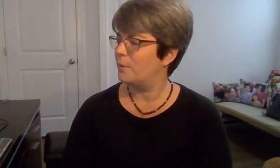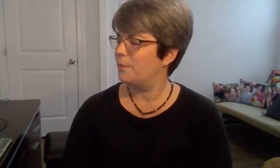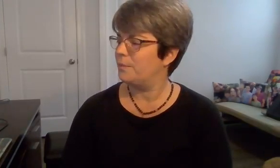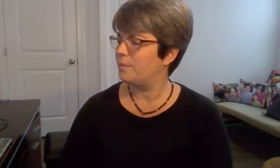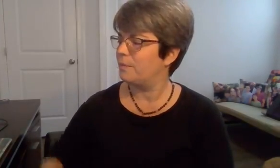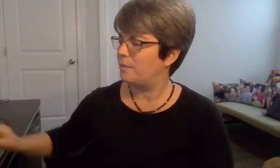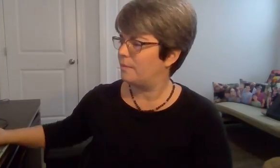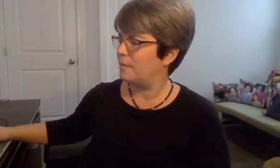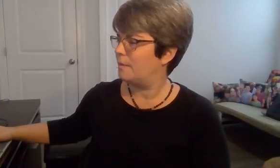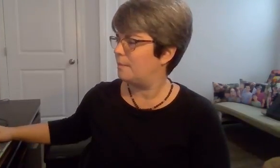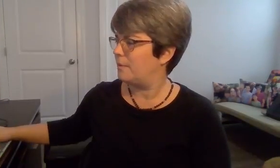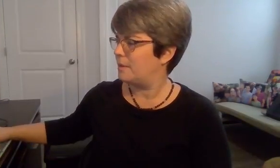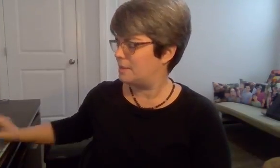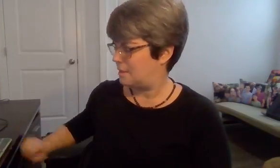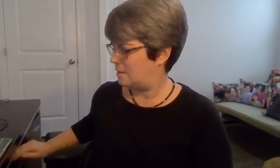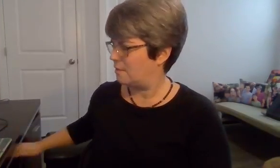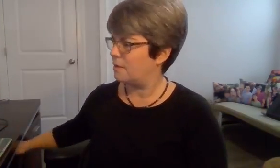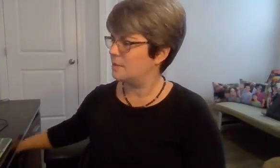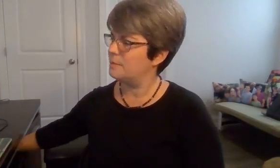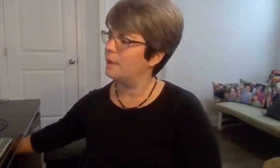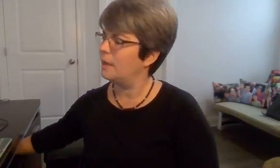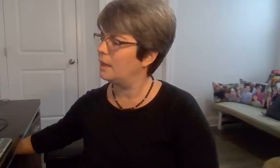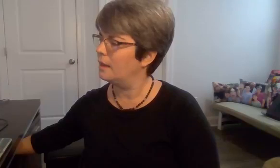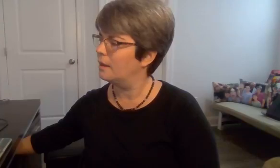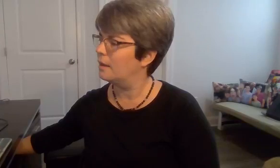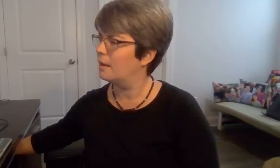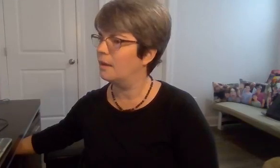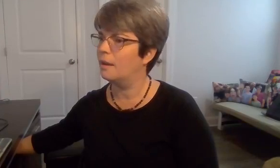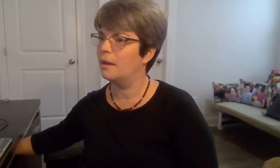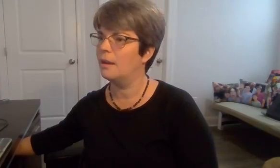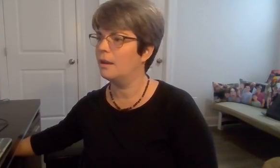So let me move this thing over this way.